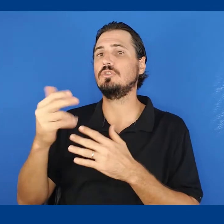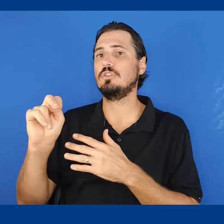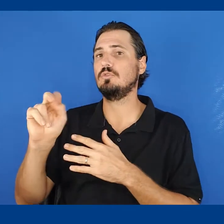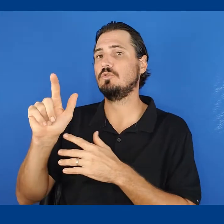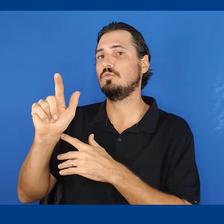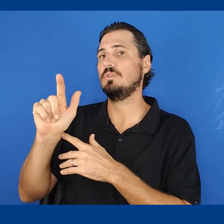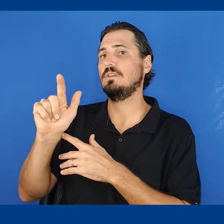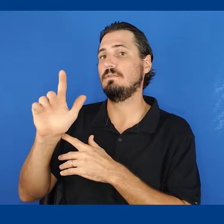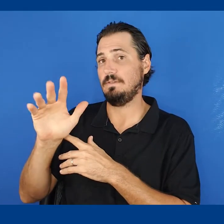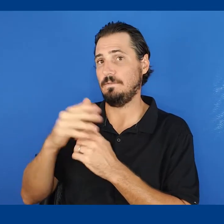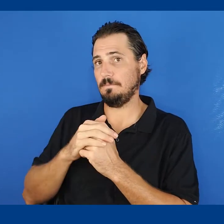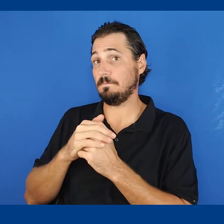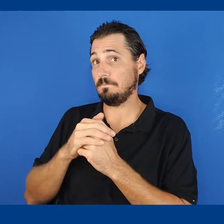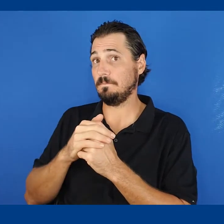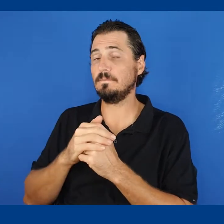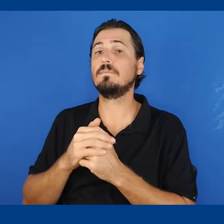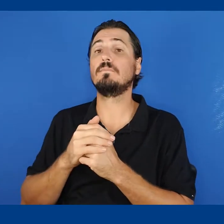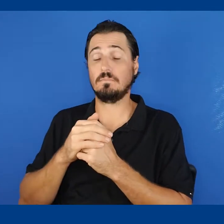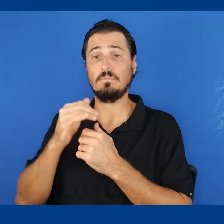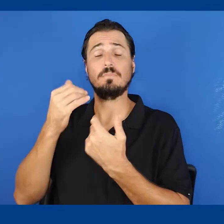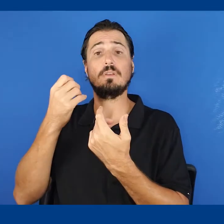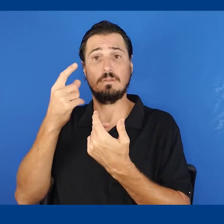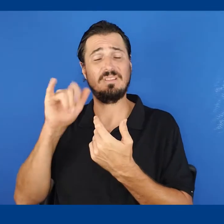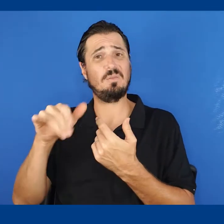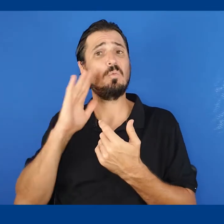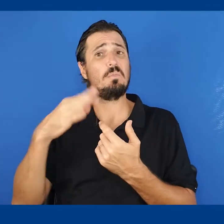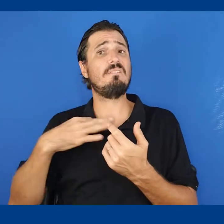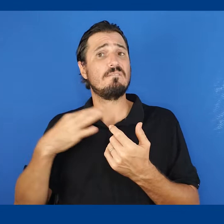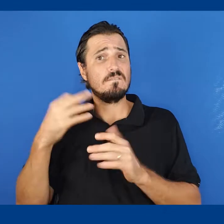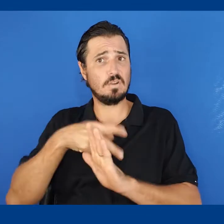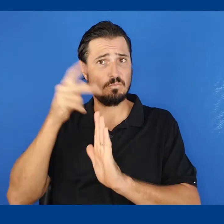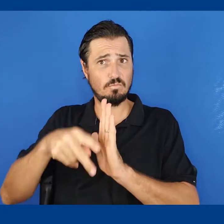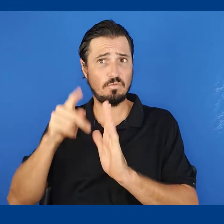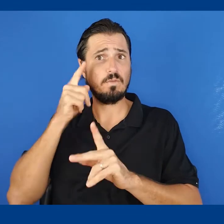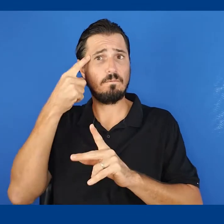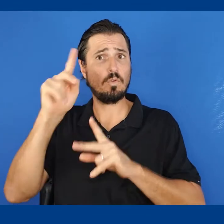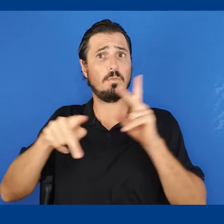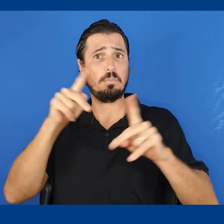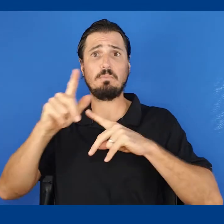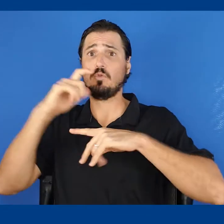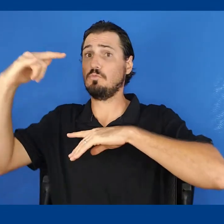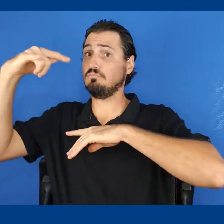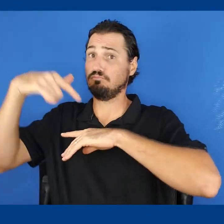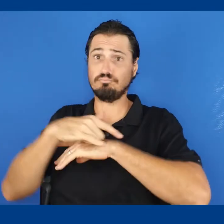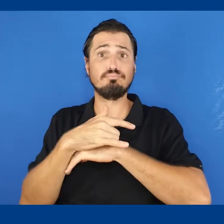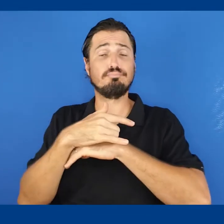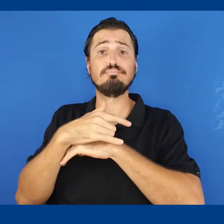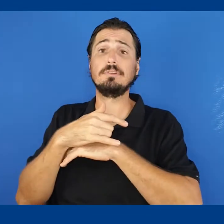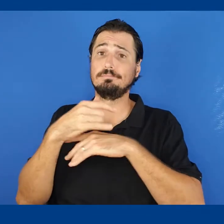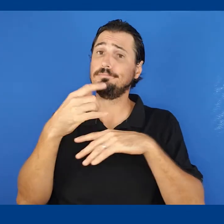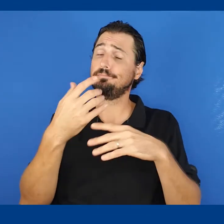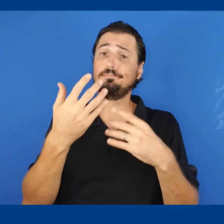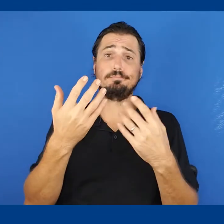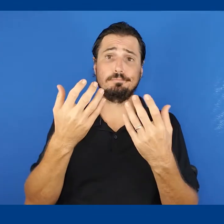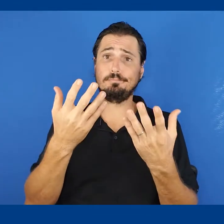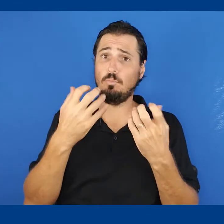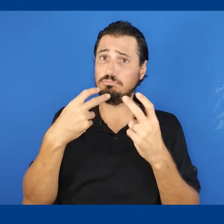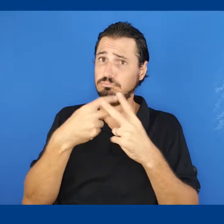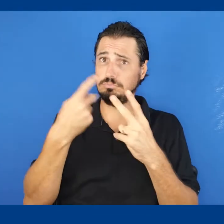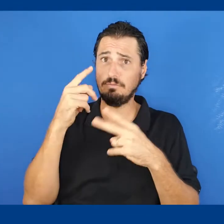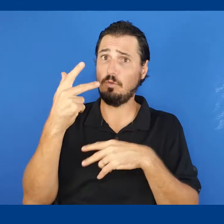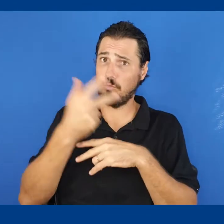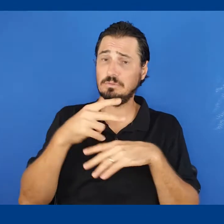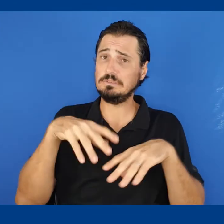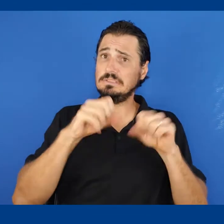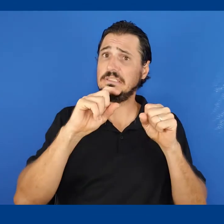who wish to stay in resort bubbles and test out of quarantine after 3 days. Otherwise, travelers can still quarantine for the full 10